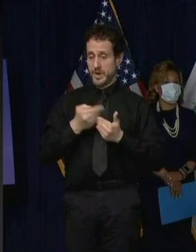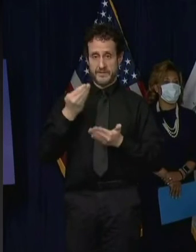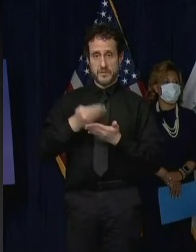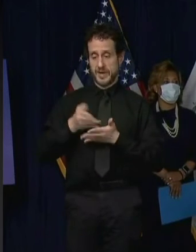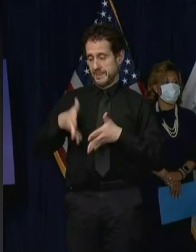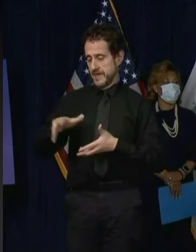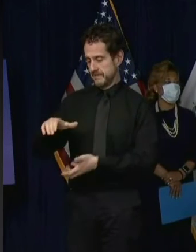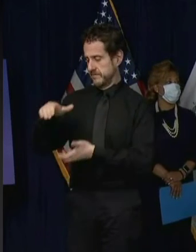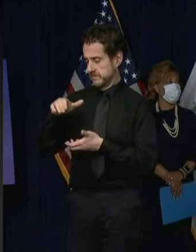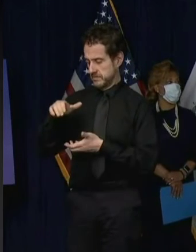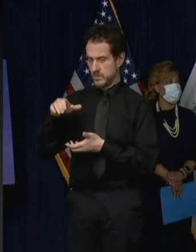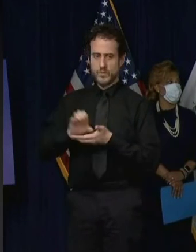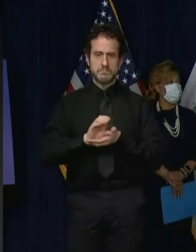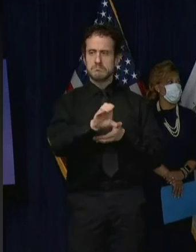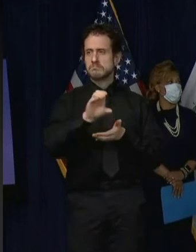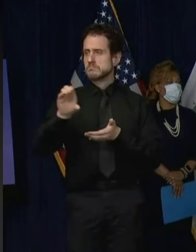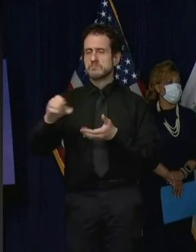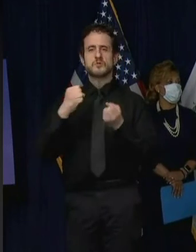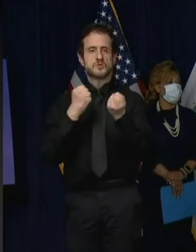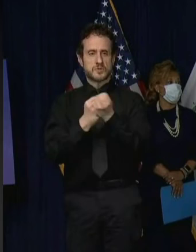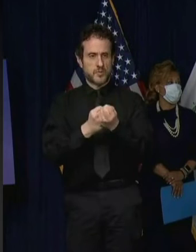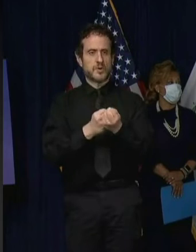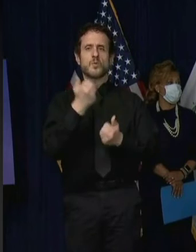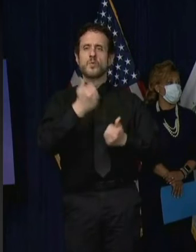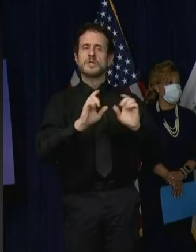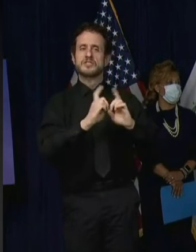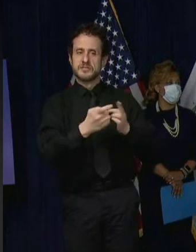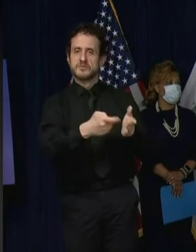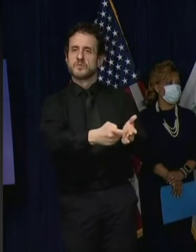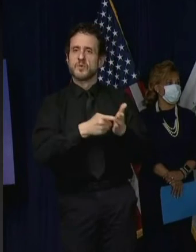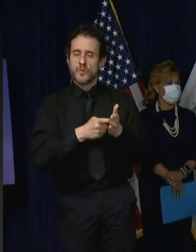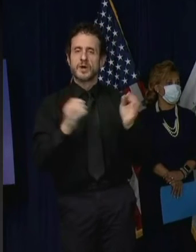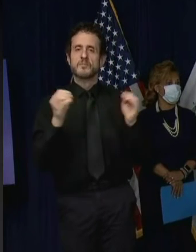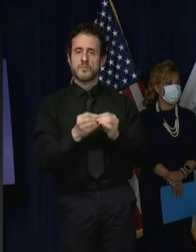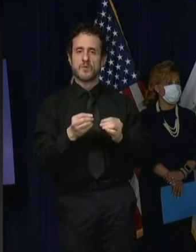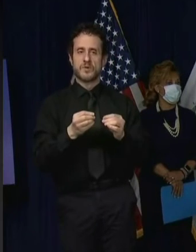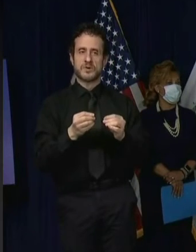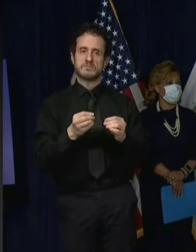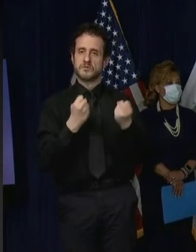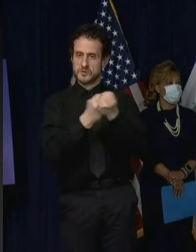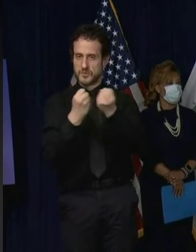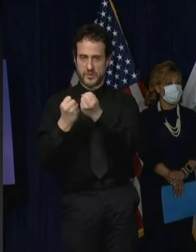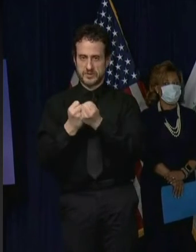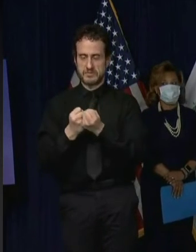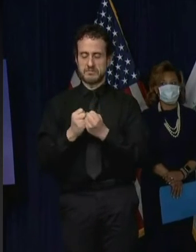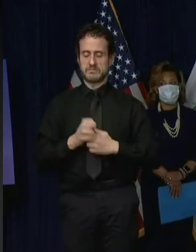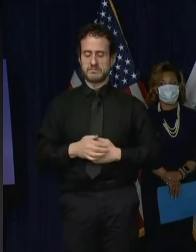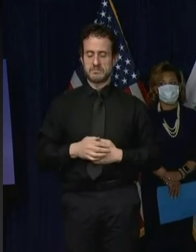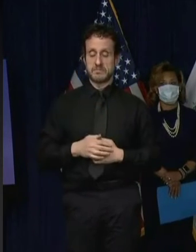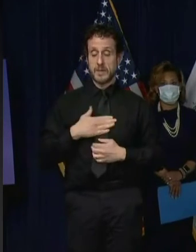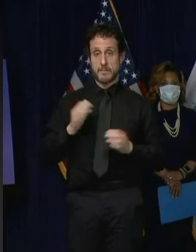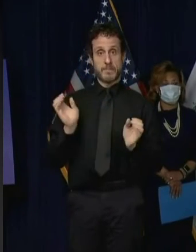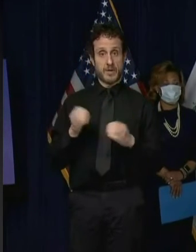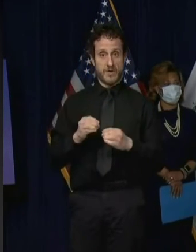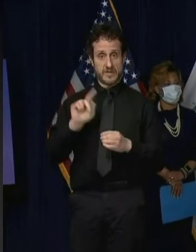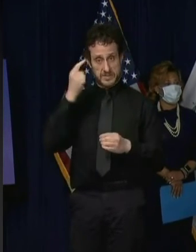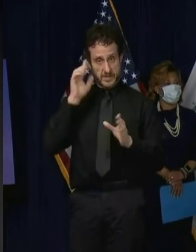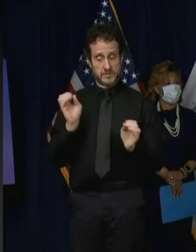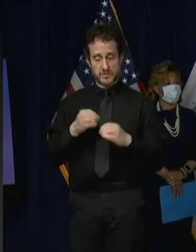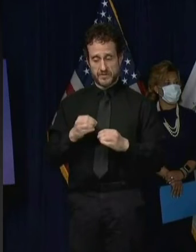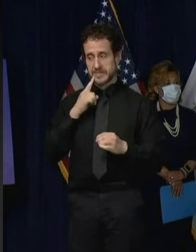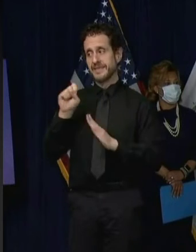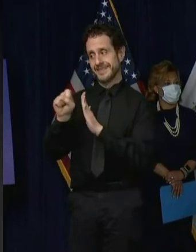towards supporting our districts that need those resources most. My office and the Illinois State Board of Education